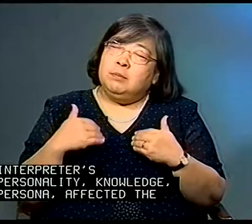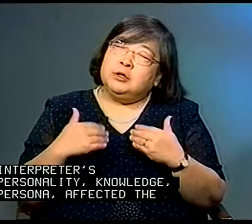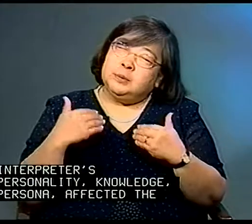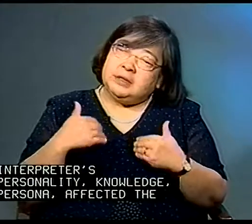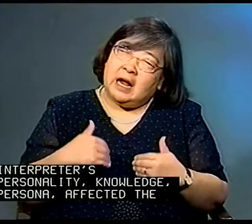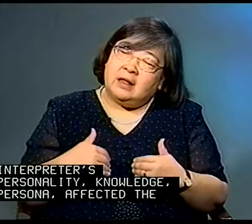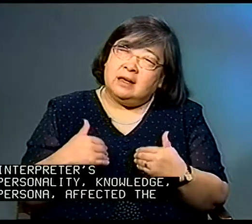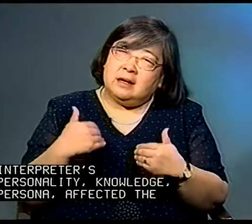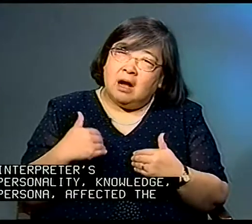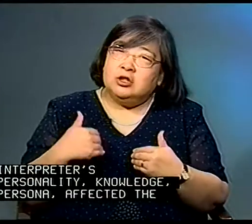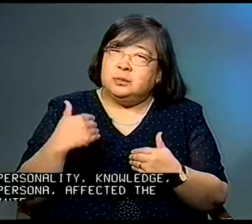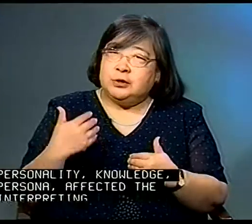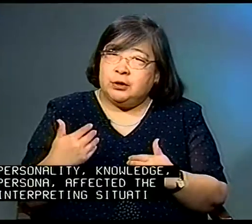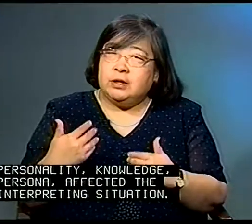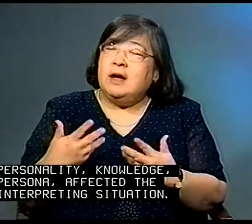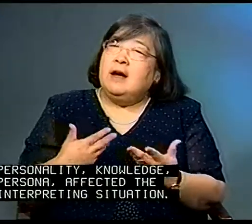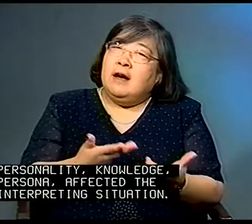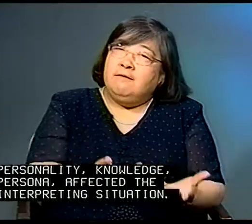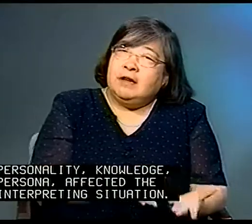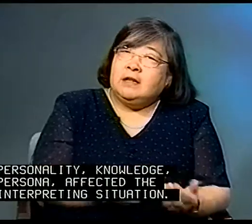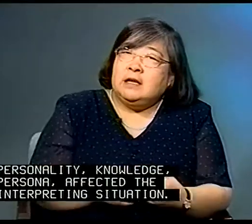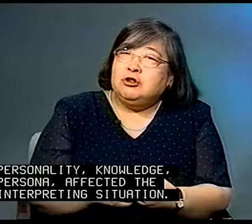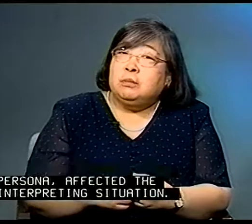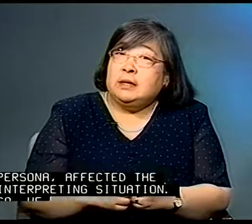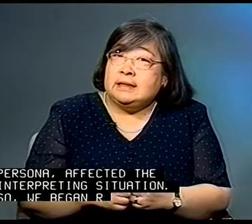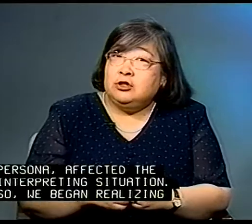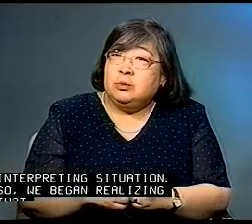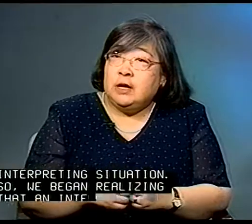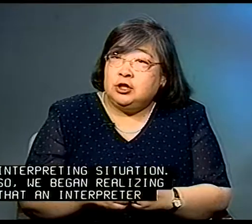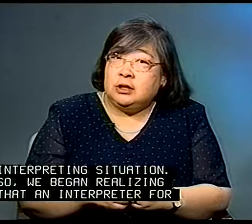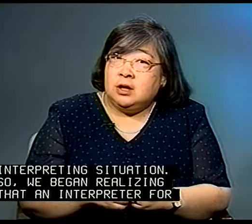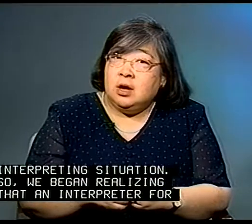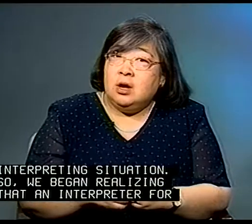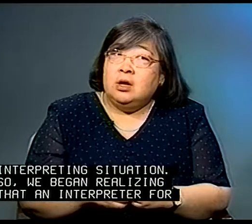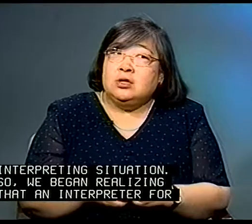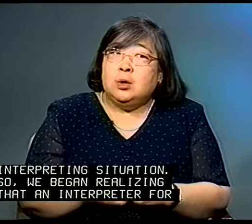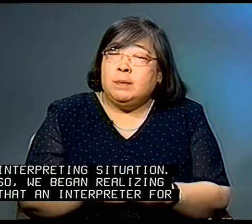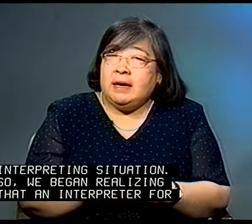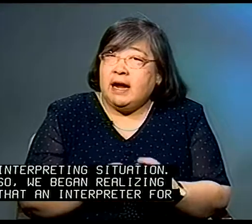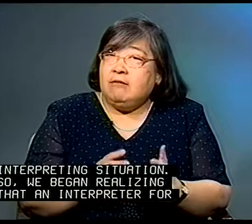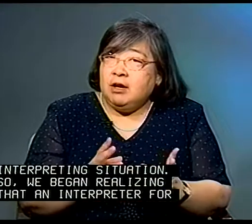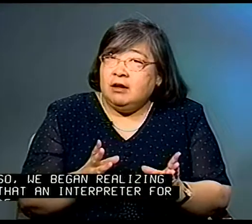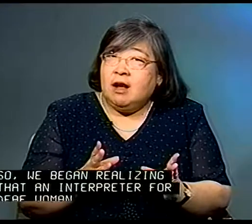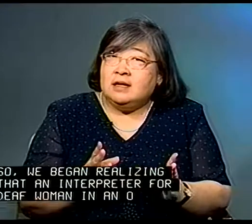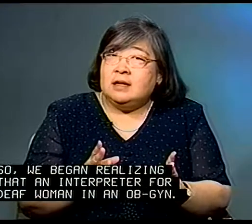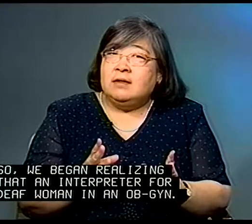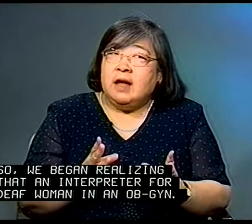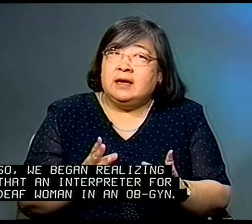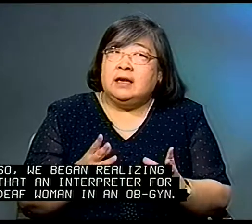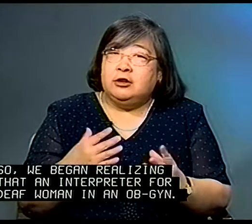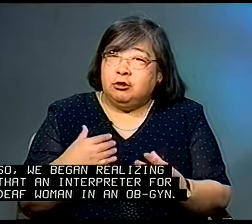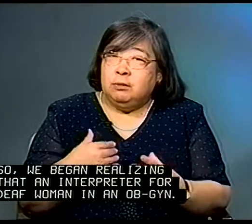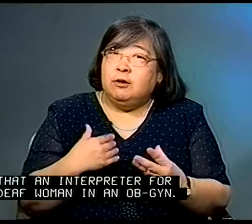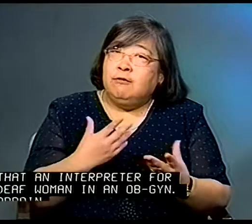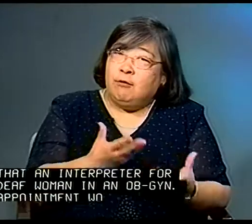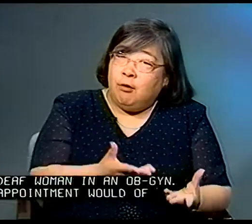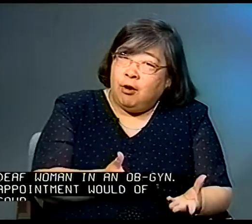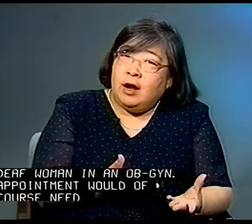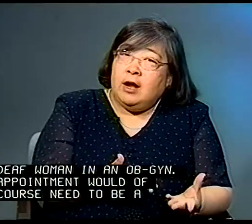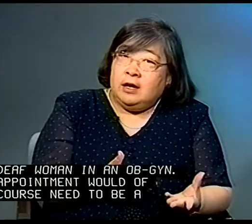how the interpreter's personality, knowledge, persona affected the interpreting situation. So we began realizing that an interpreter for a